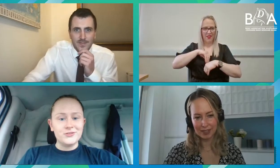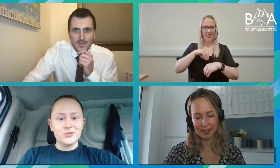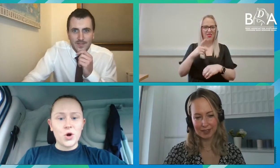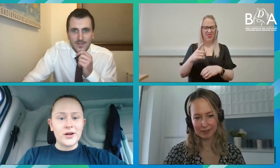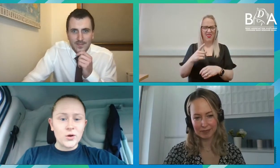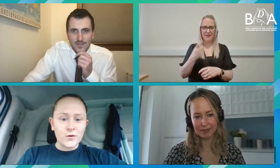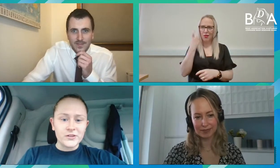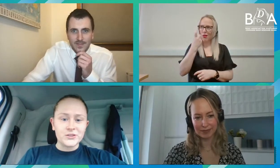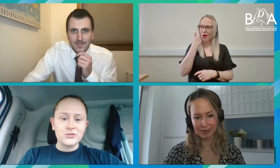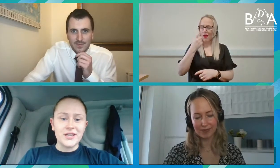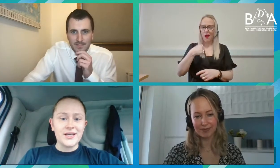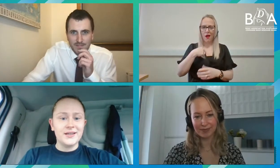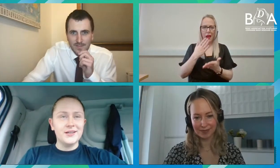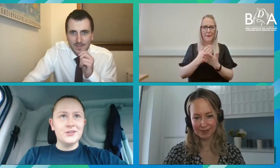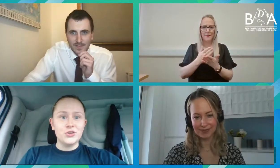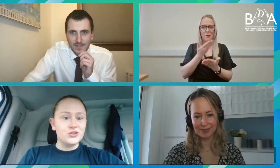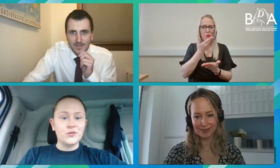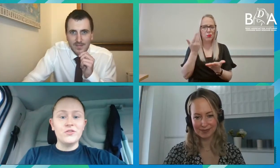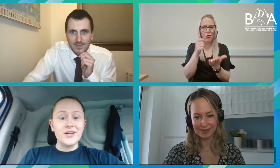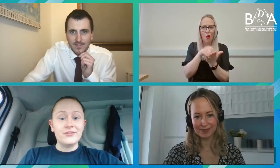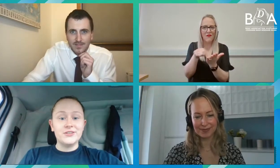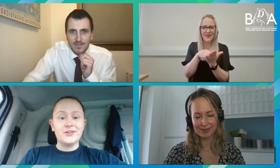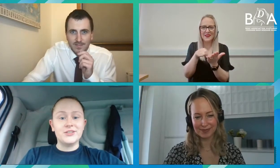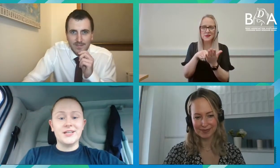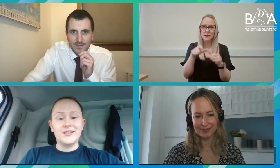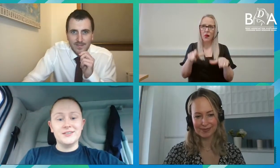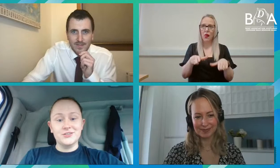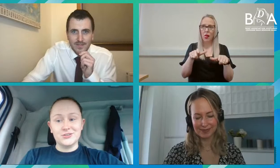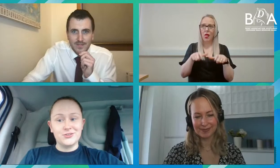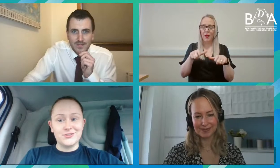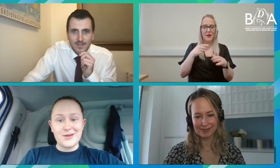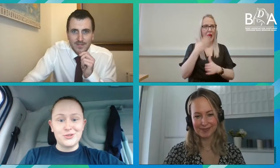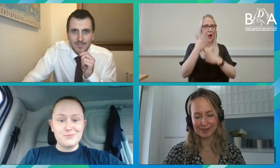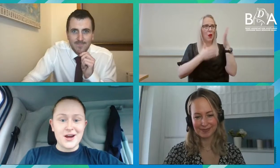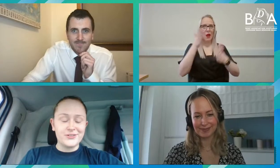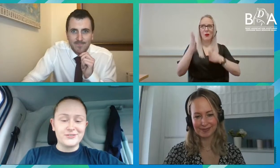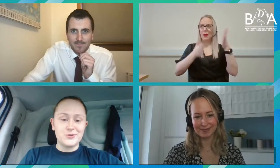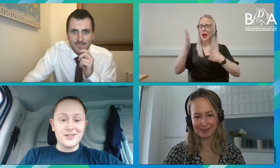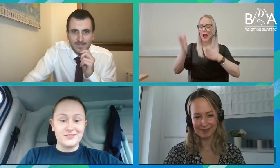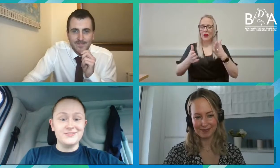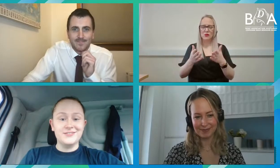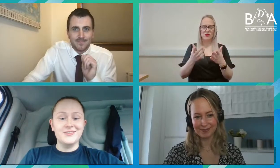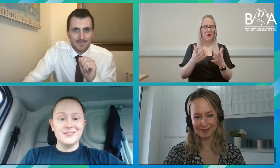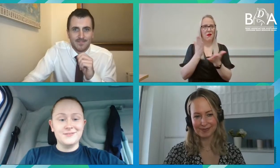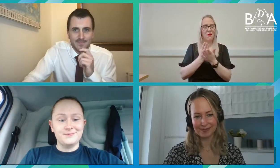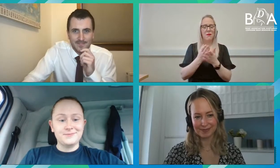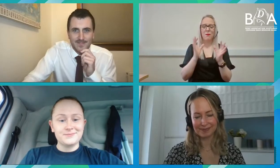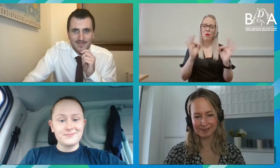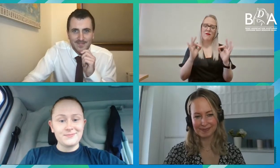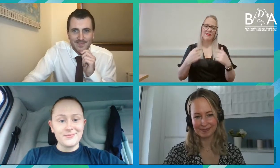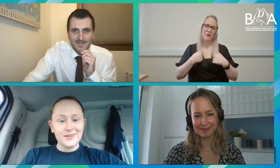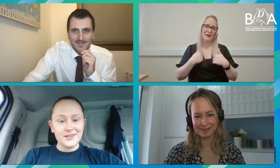and about, not in an office all day, doing something different every day. So it was perfect for me.